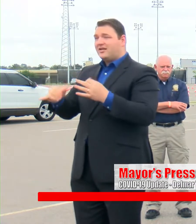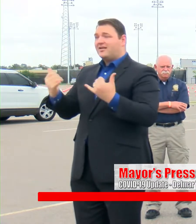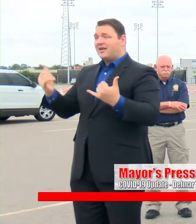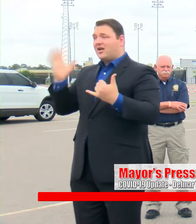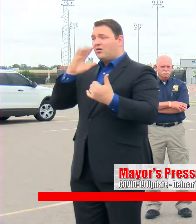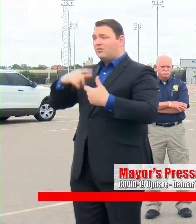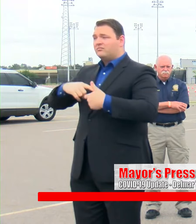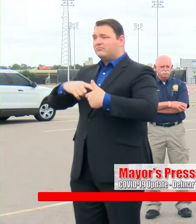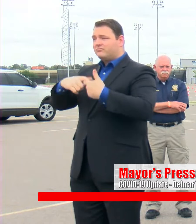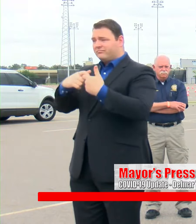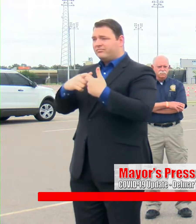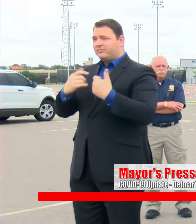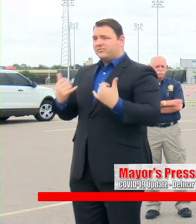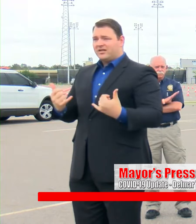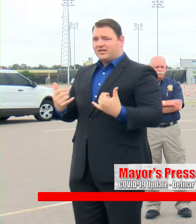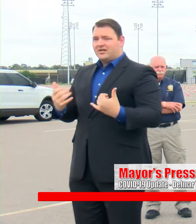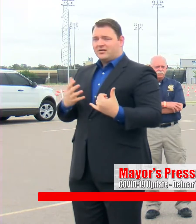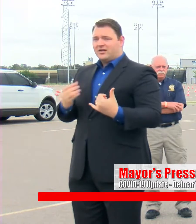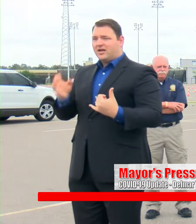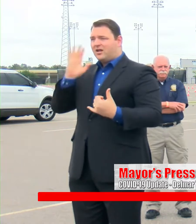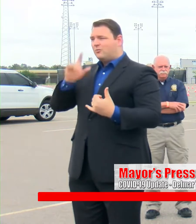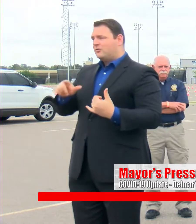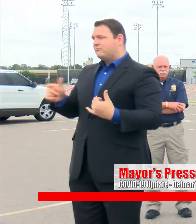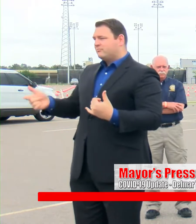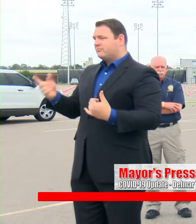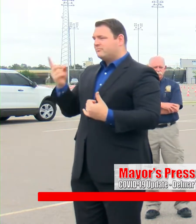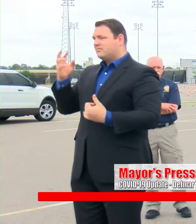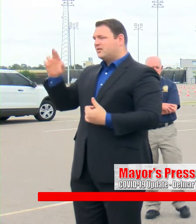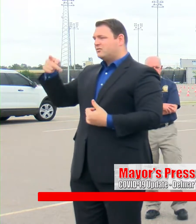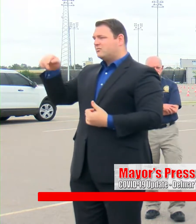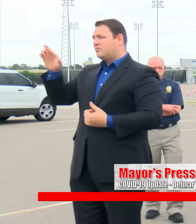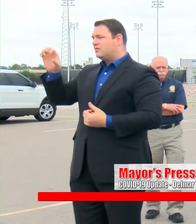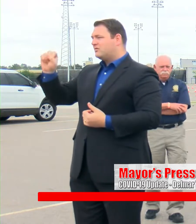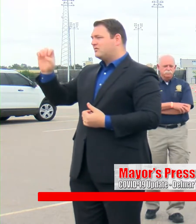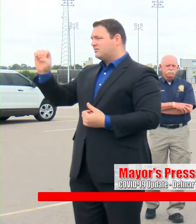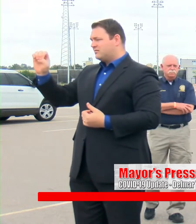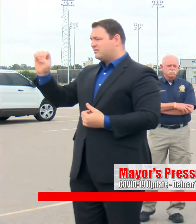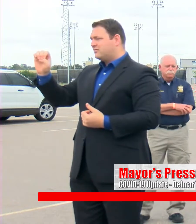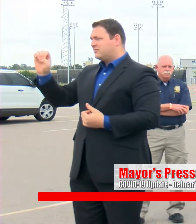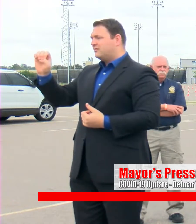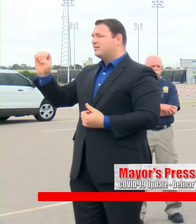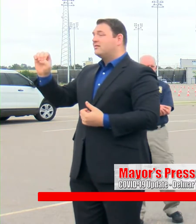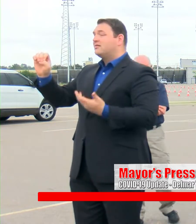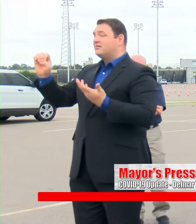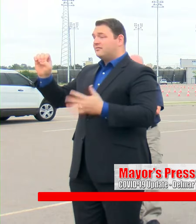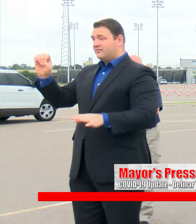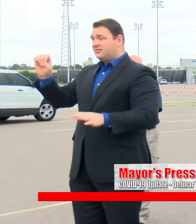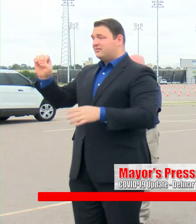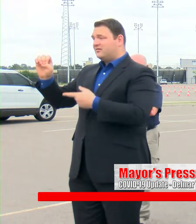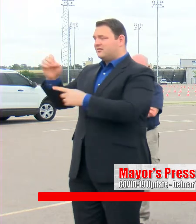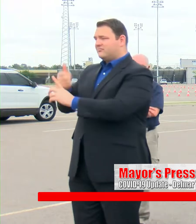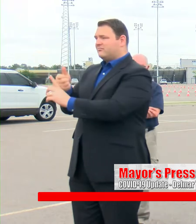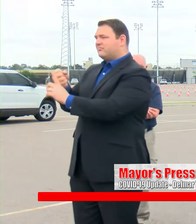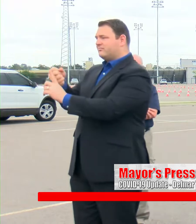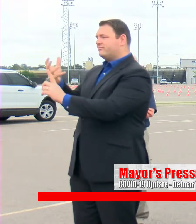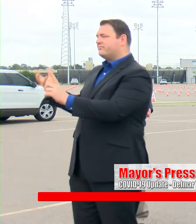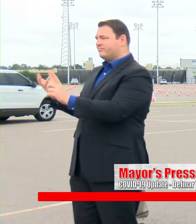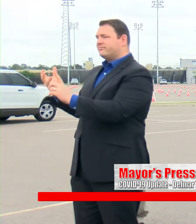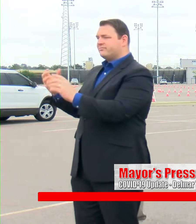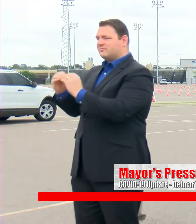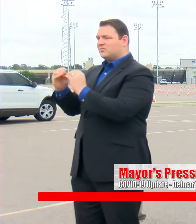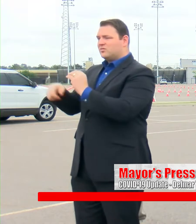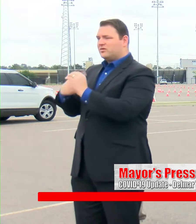now, and let me bring on Dr. Purse, and he can elaborate any further if he wants